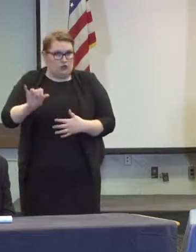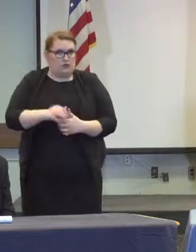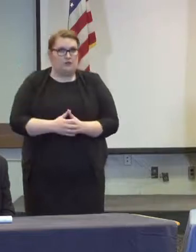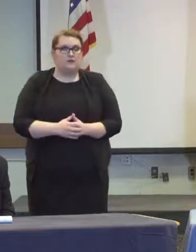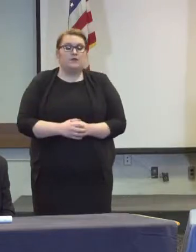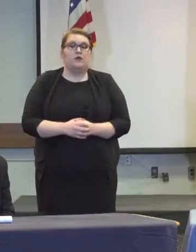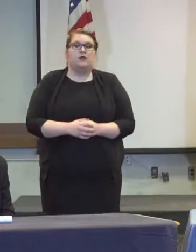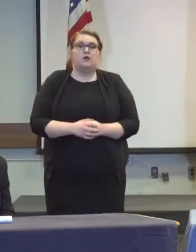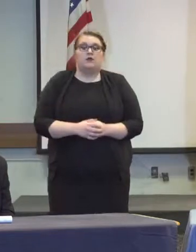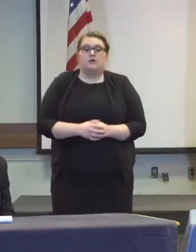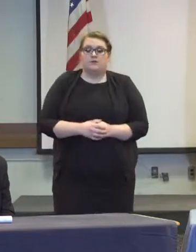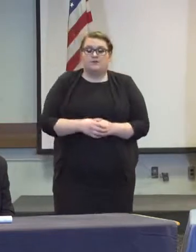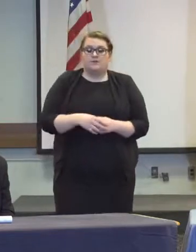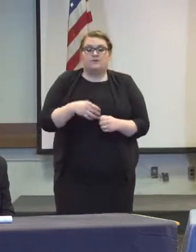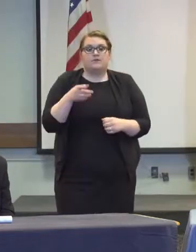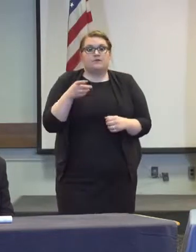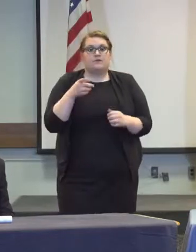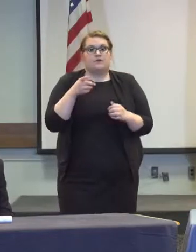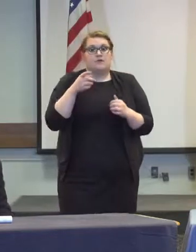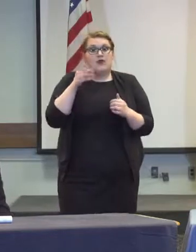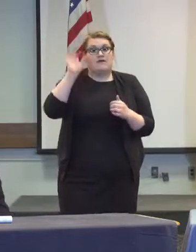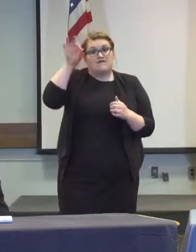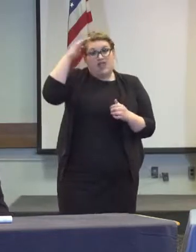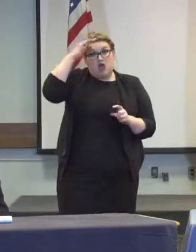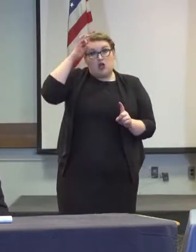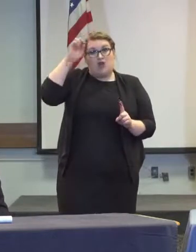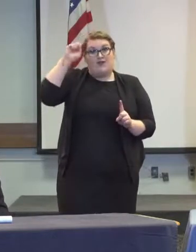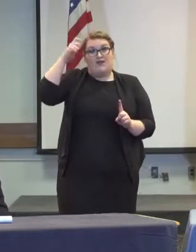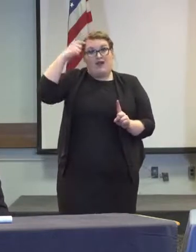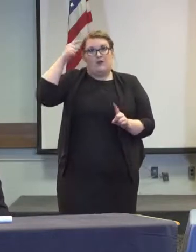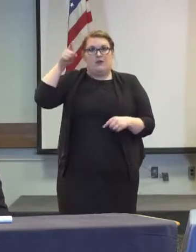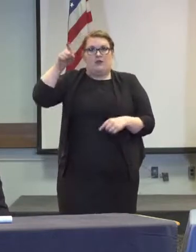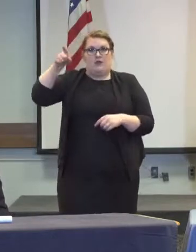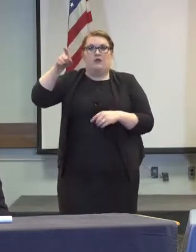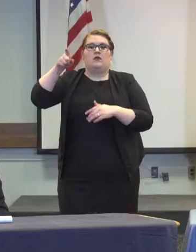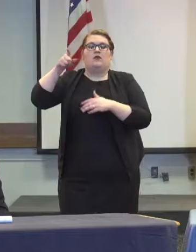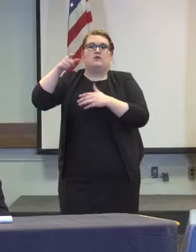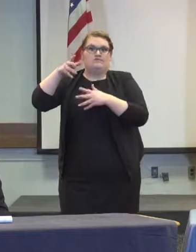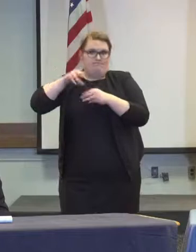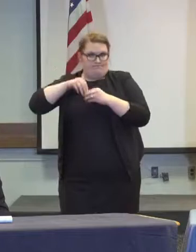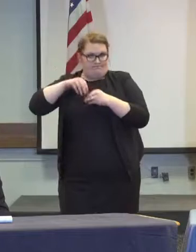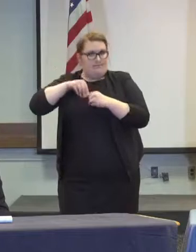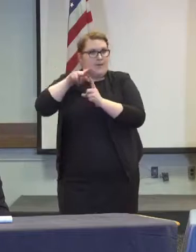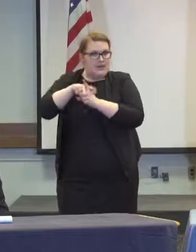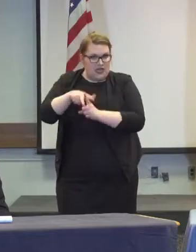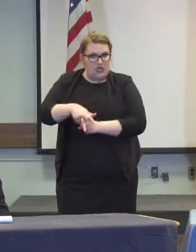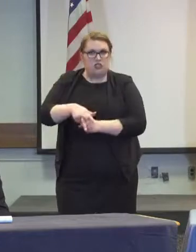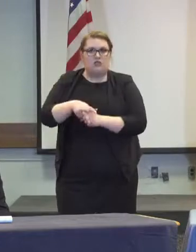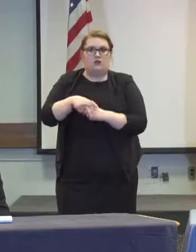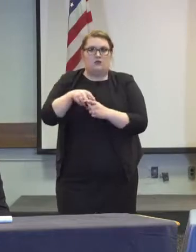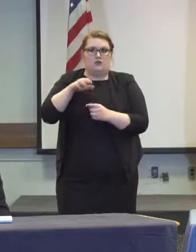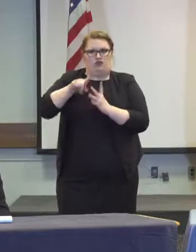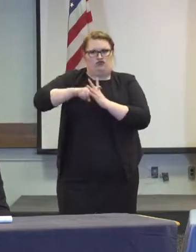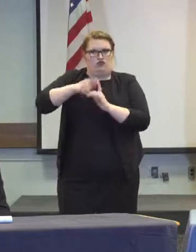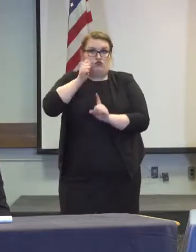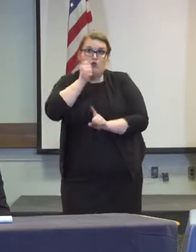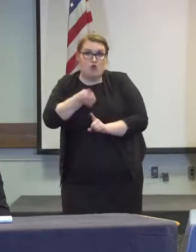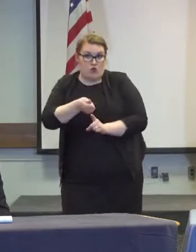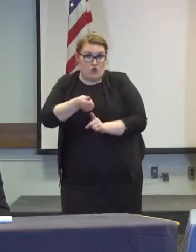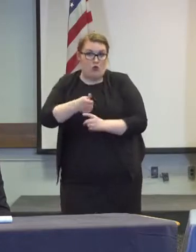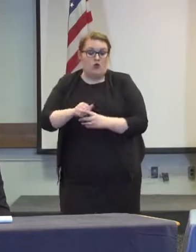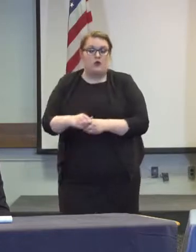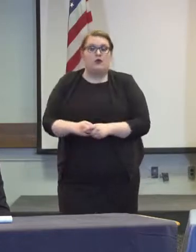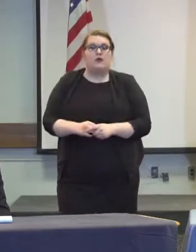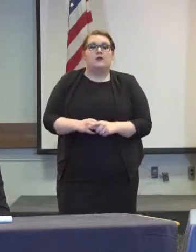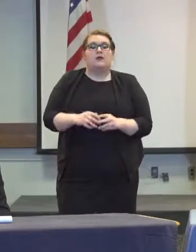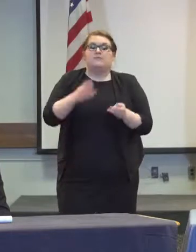is standing these things up. They're taking the federal, the federal government is standing this up. They're taking applications starting tomorrow. I